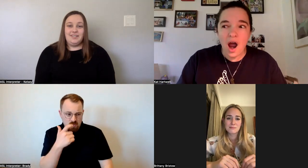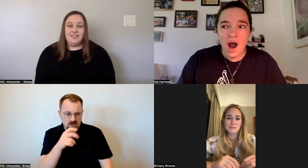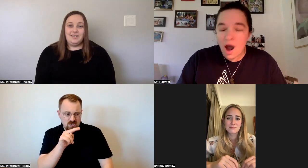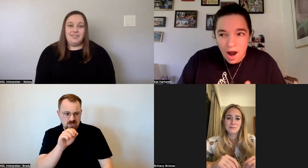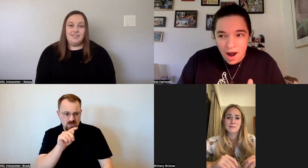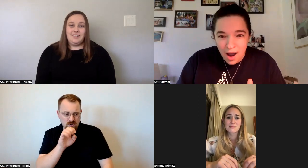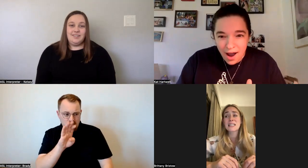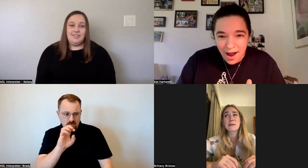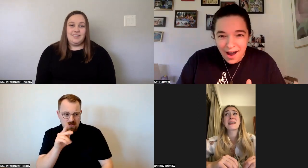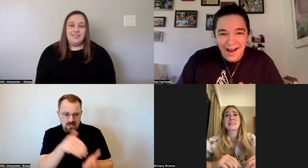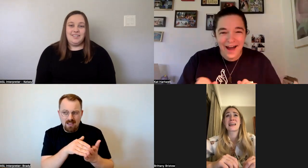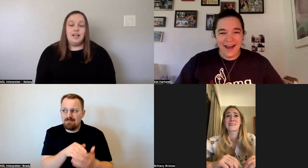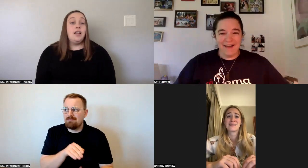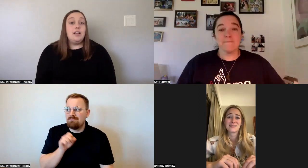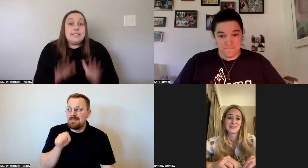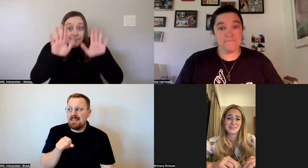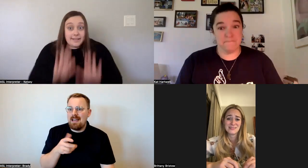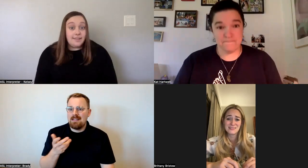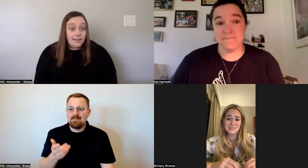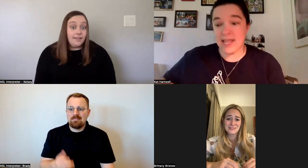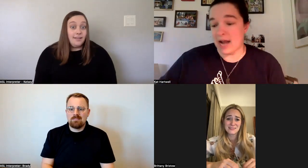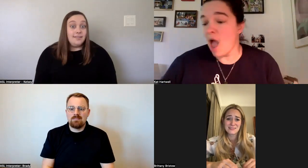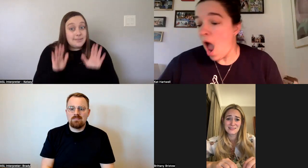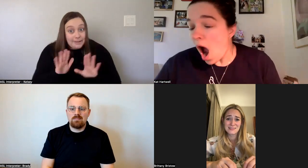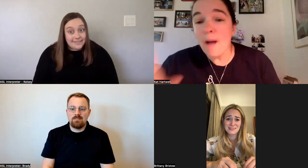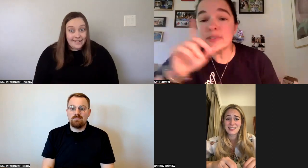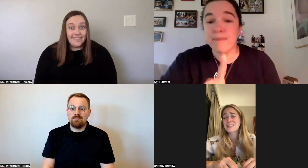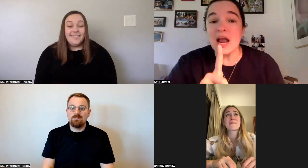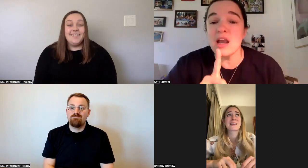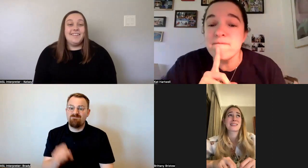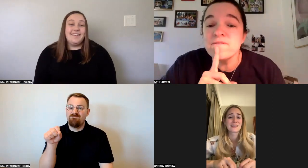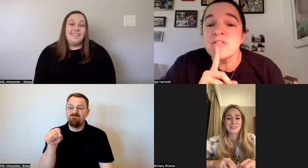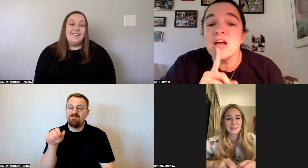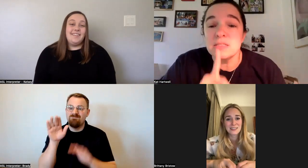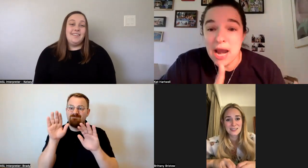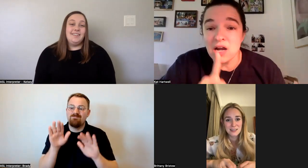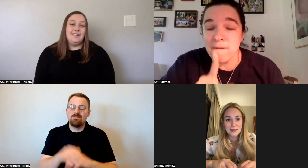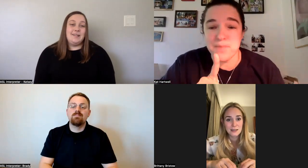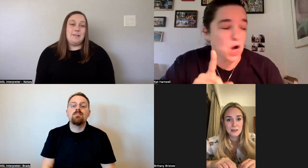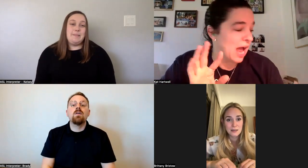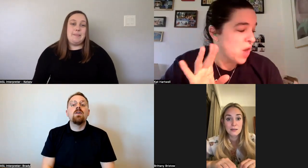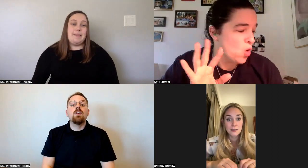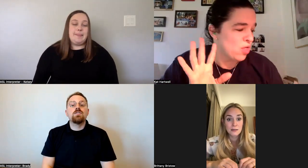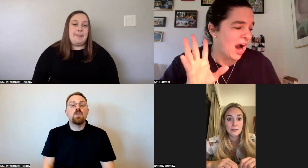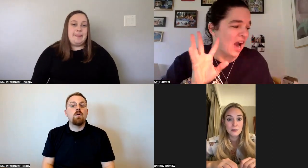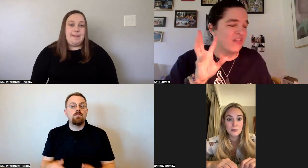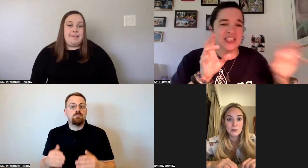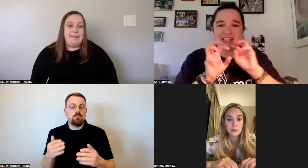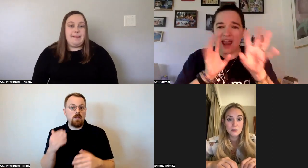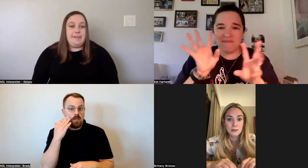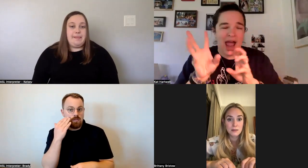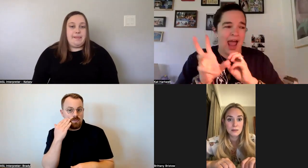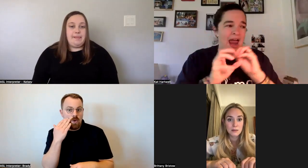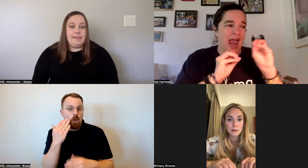Yeah. It's amazing. Yeah. Speaking of books, I know you like kind of